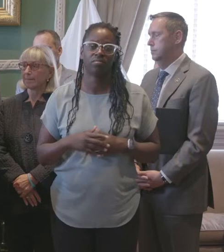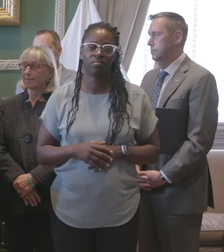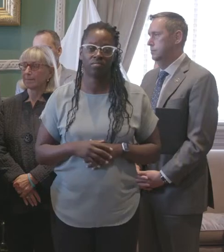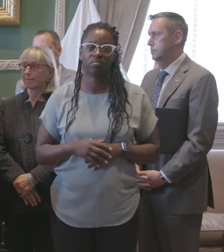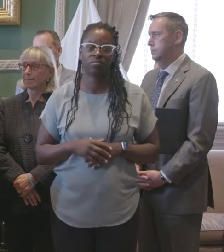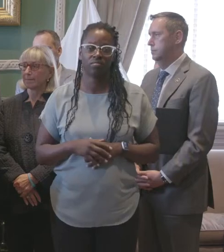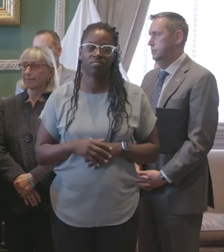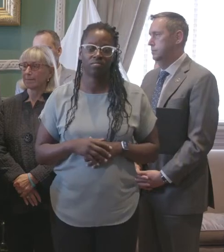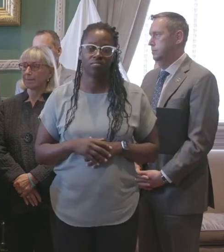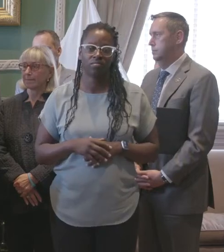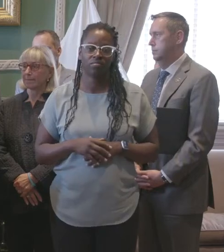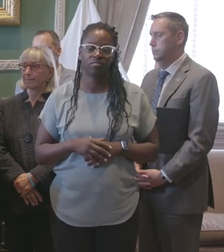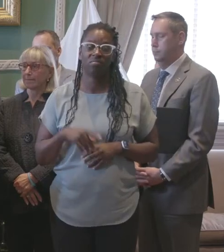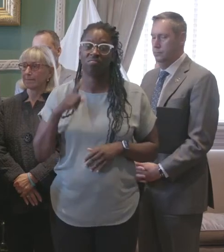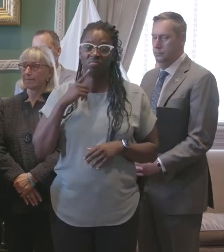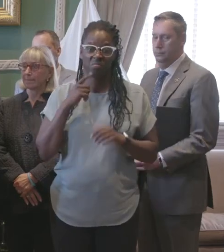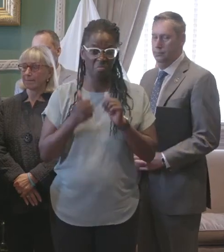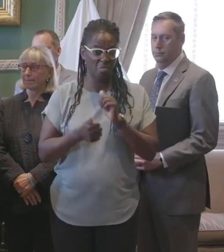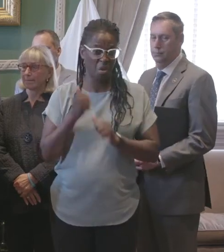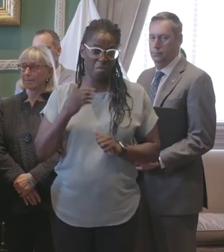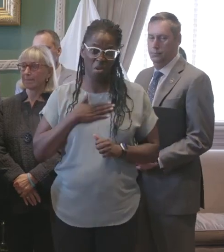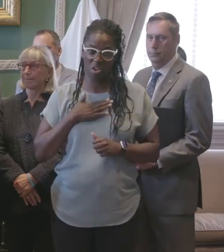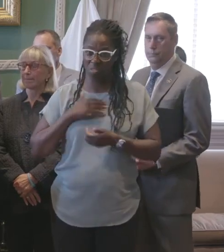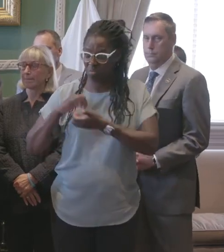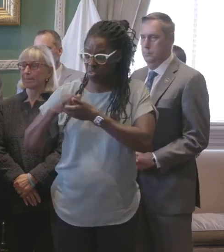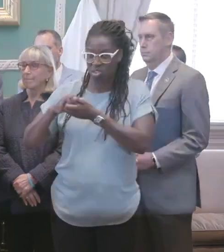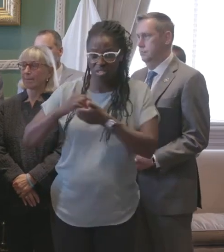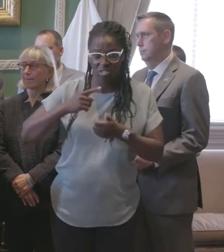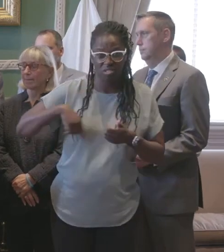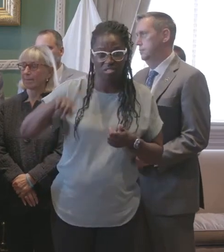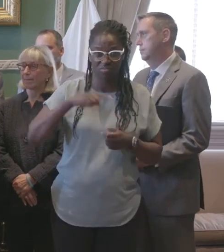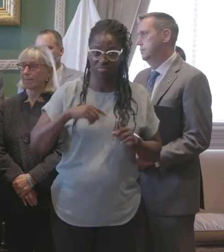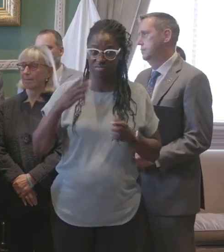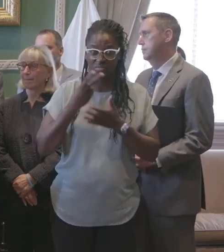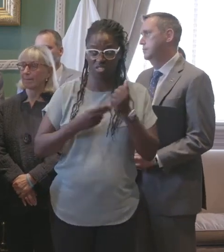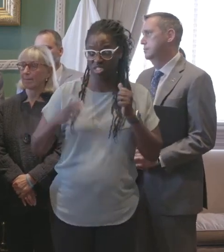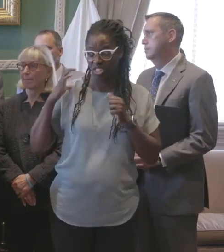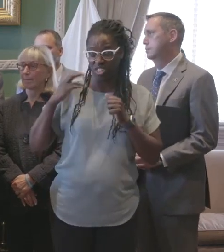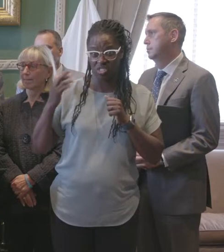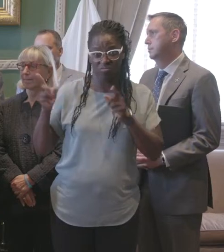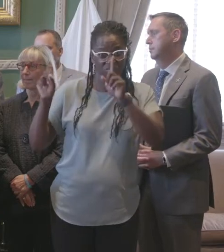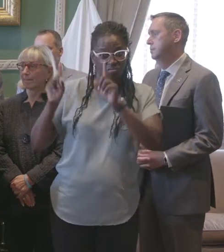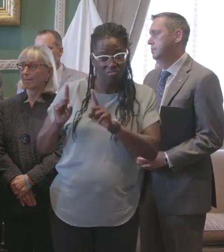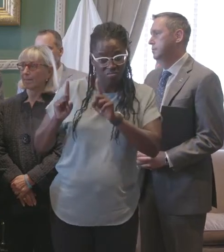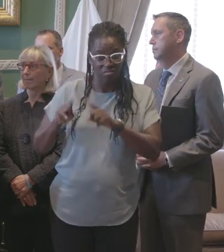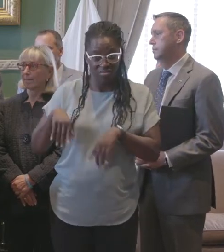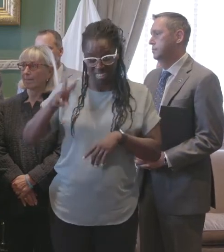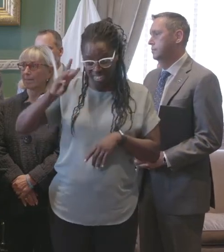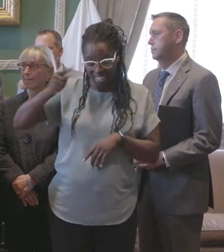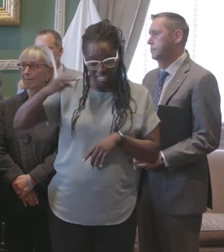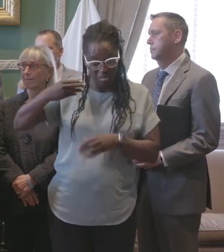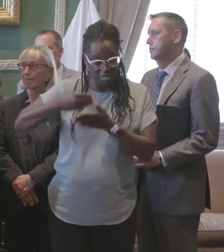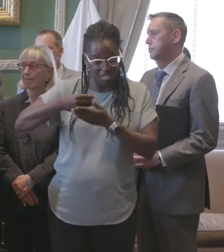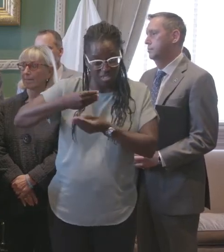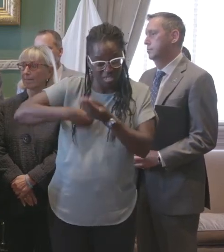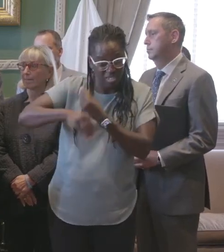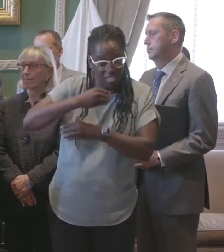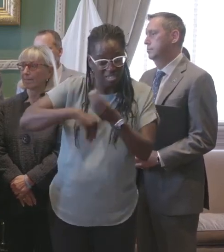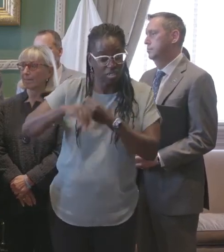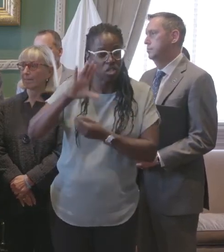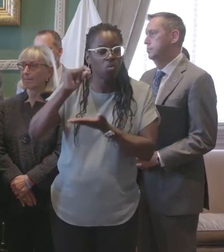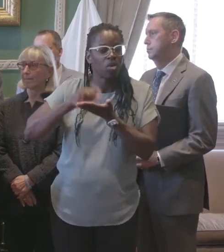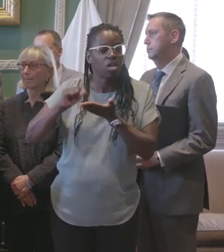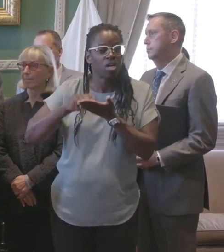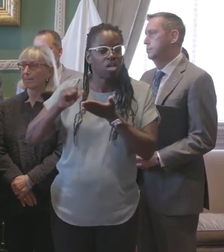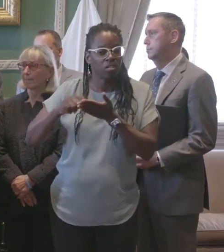mostly with my partner, Chairman Michlewitz. It is the sixth budget that we've co-written together, and you know, I've always